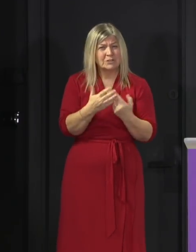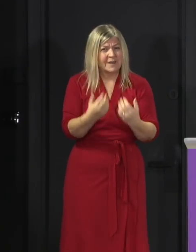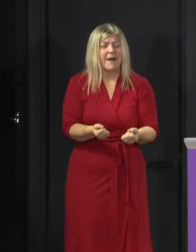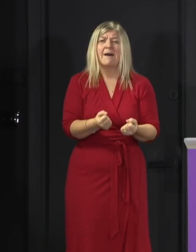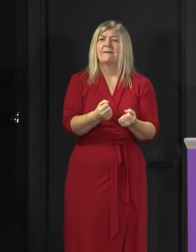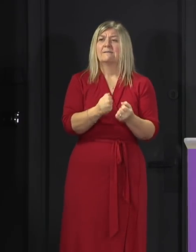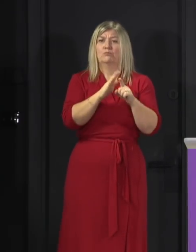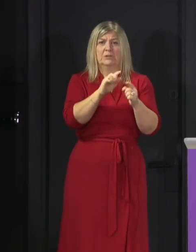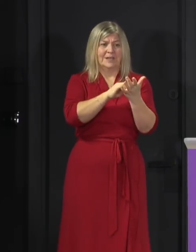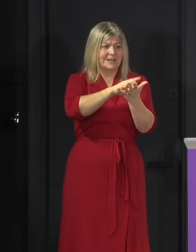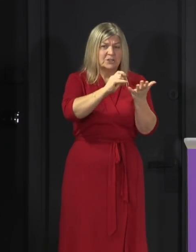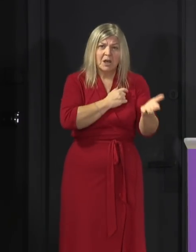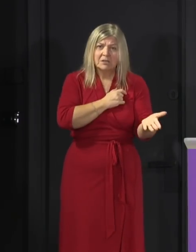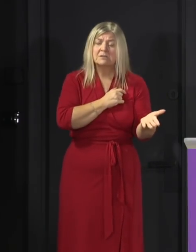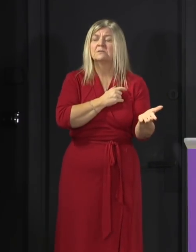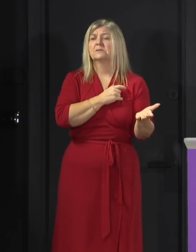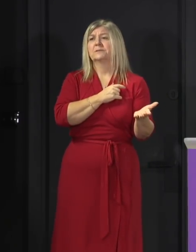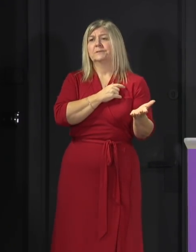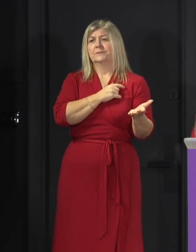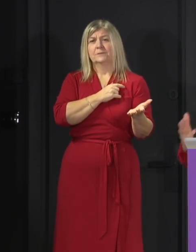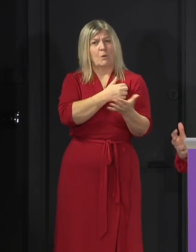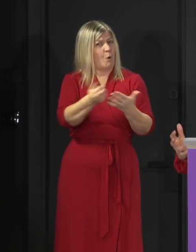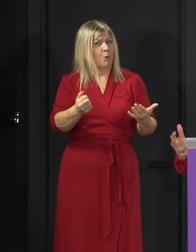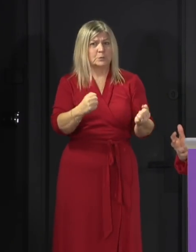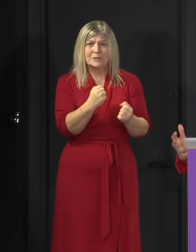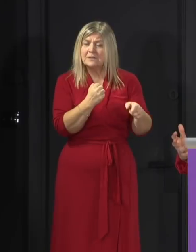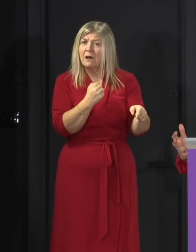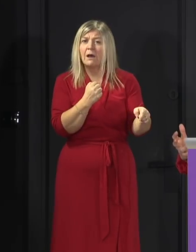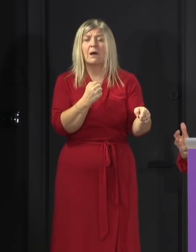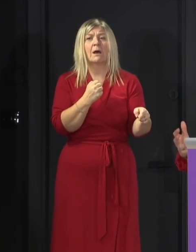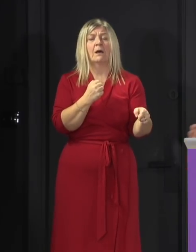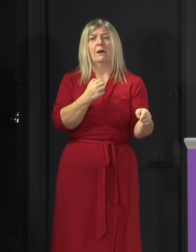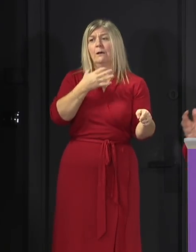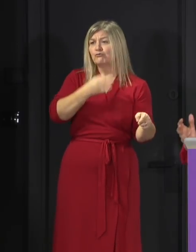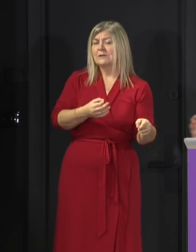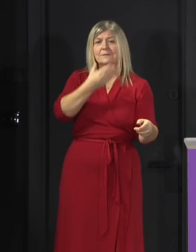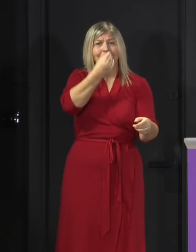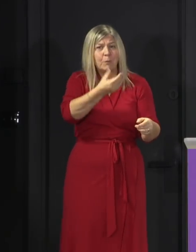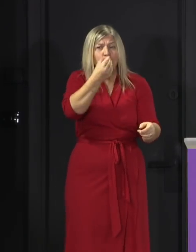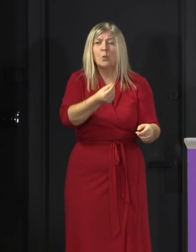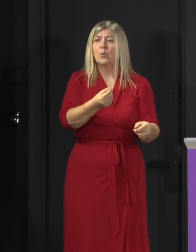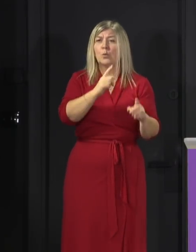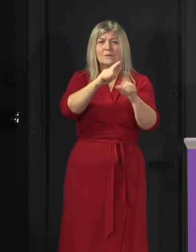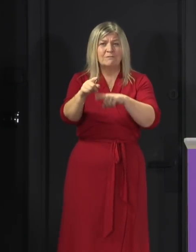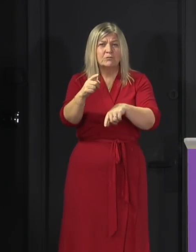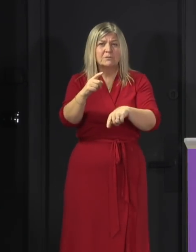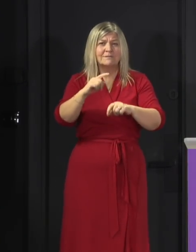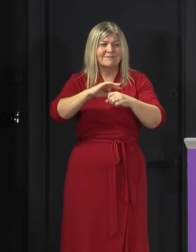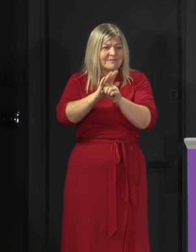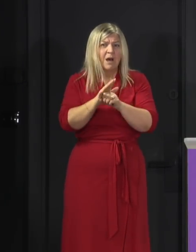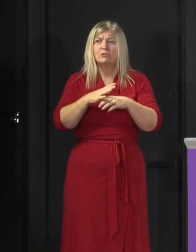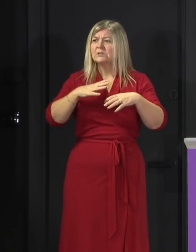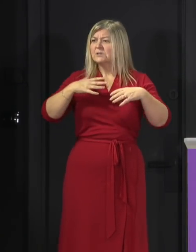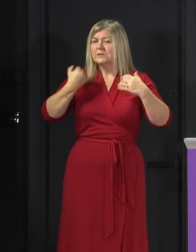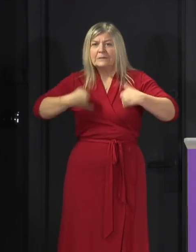NHS always faces at winter, the risks of flu or other viruses, bad weather, for example,